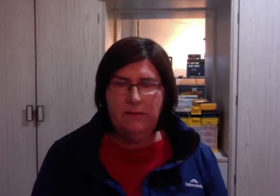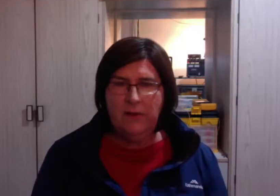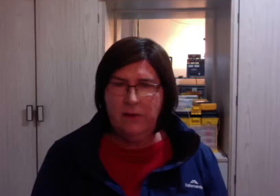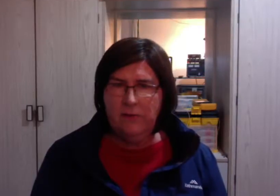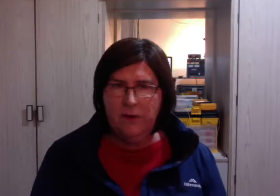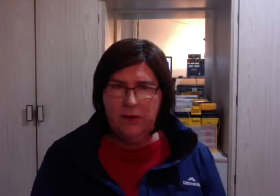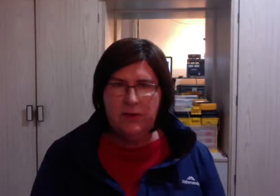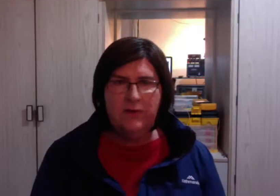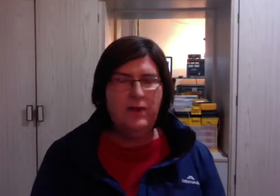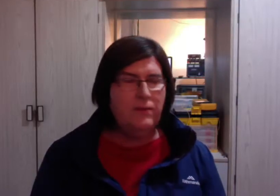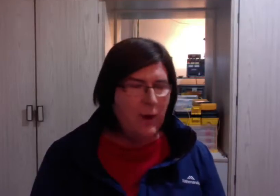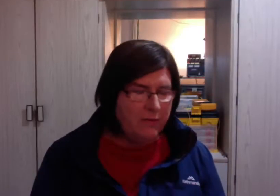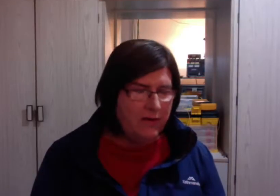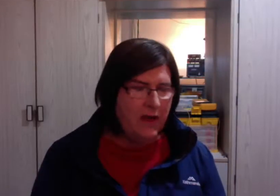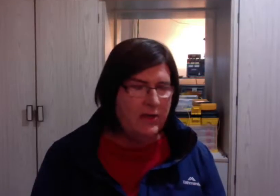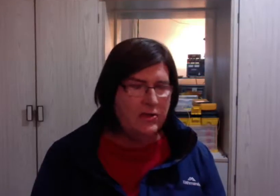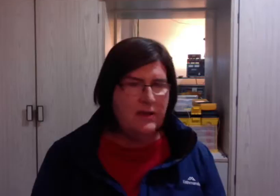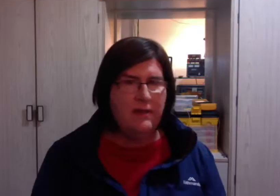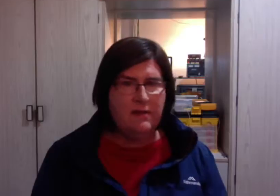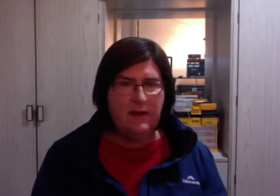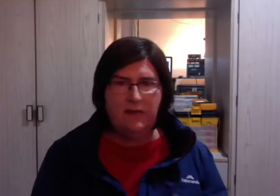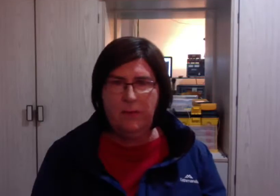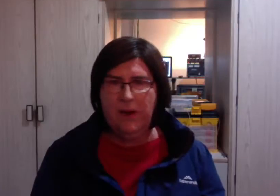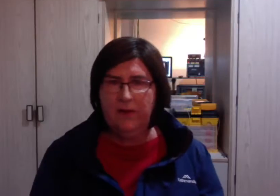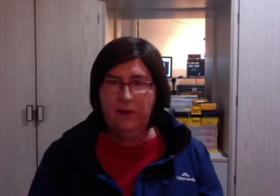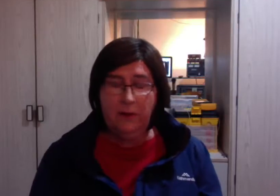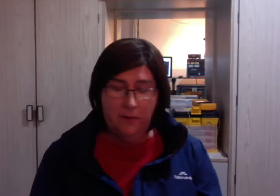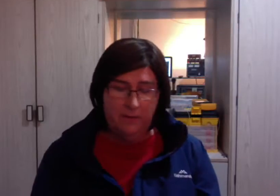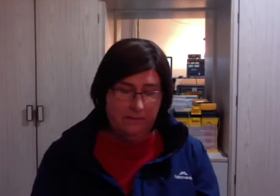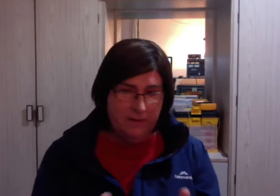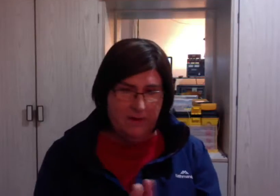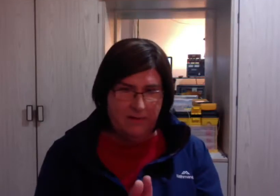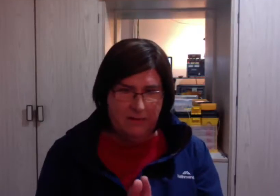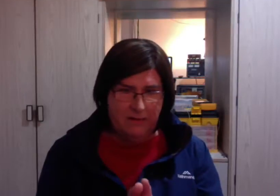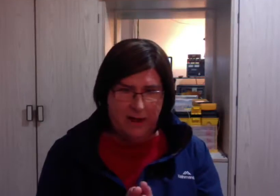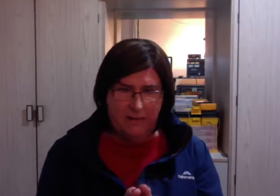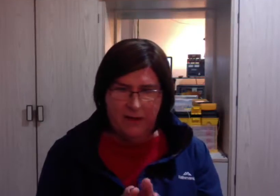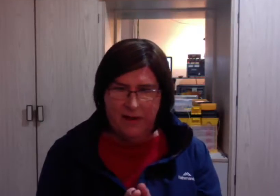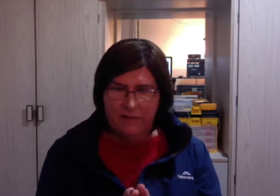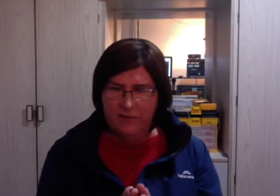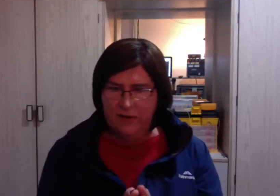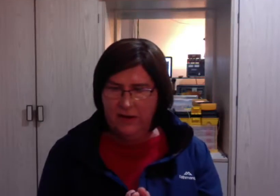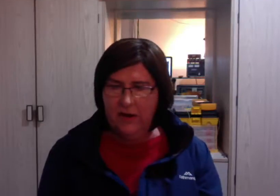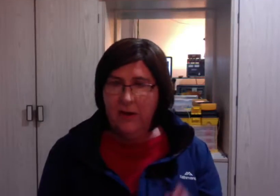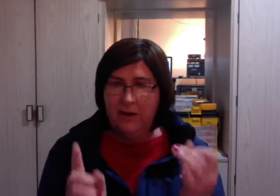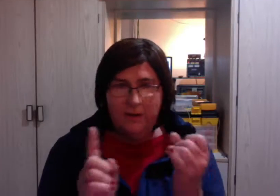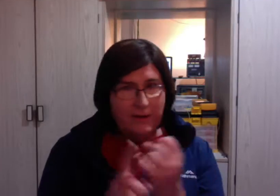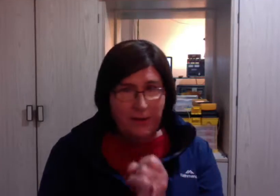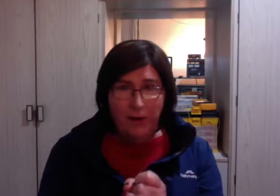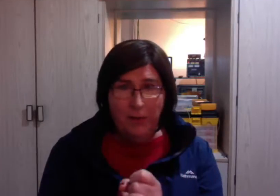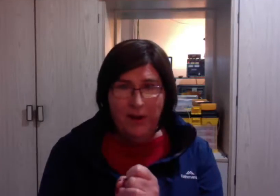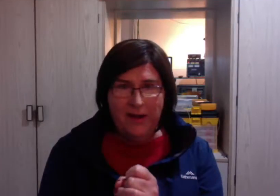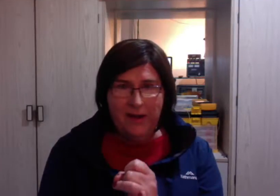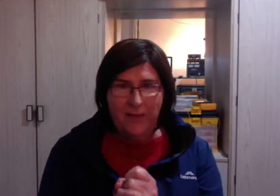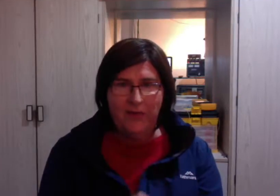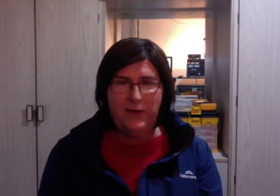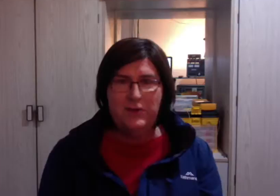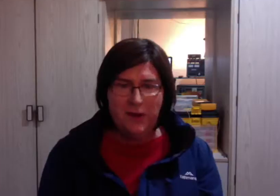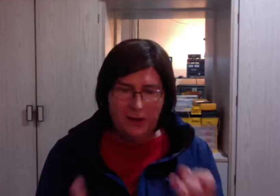those conversions, those modifications are the things that break. So let me clarify that for a second. You're not going to break a Cummins engine. You're